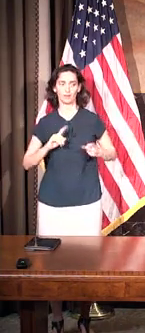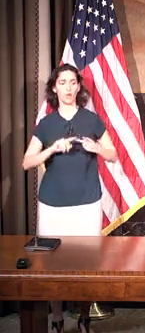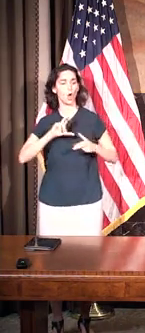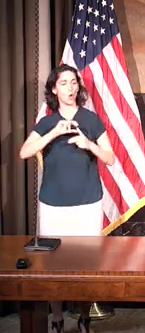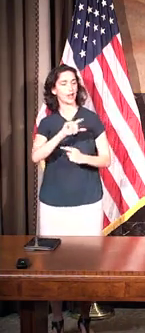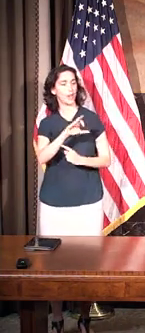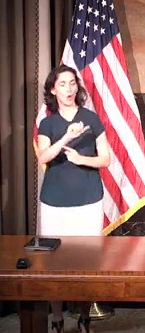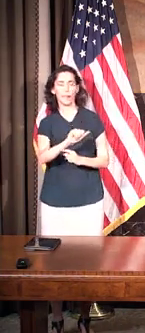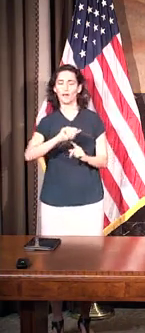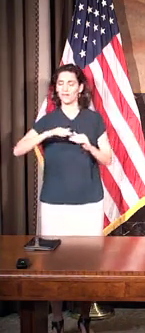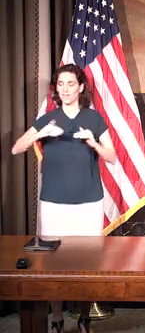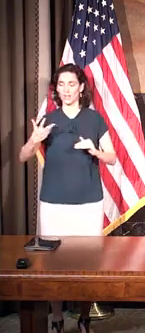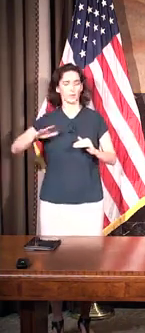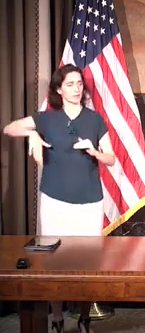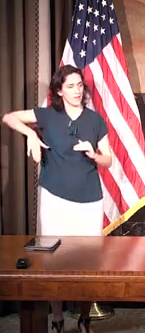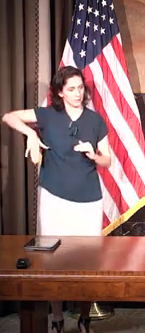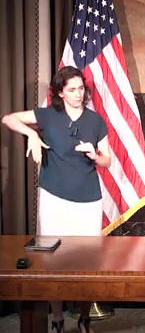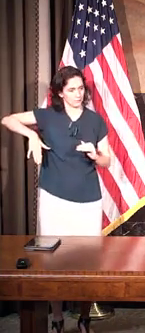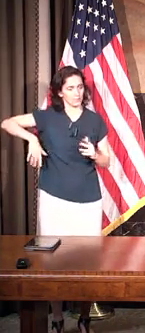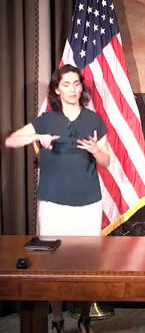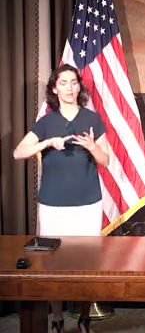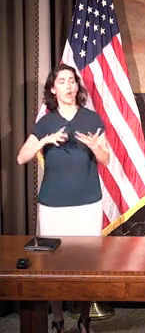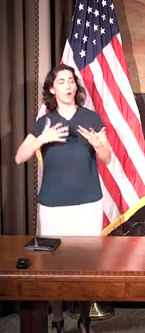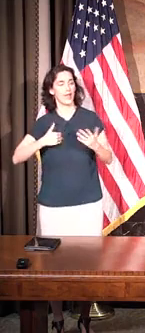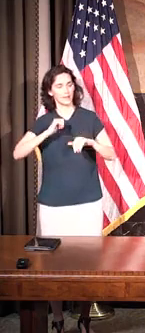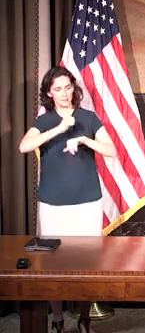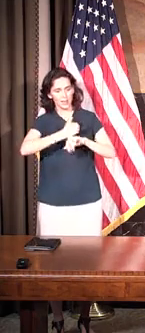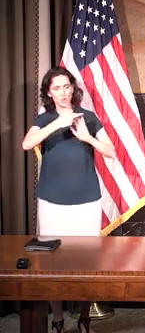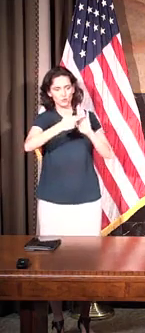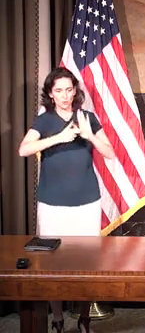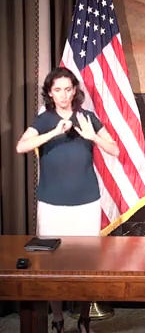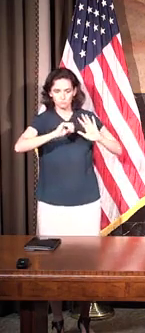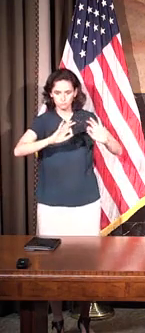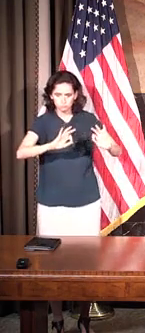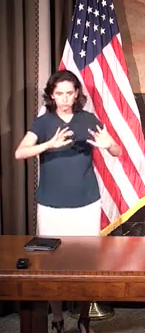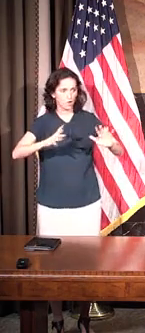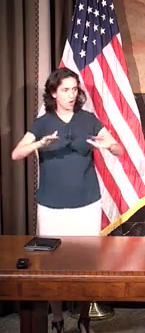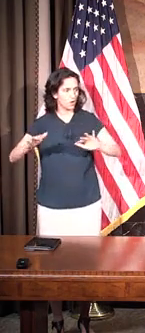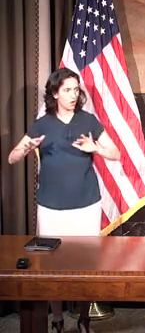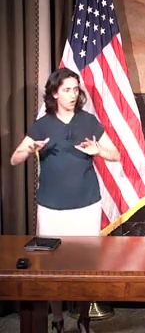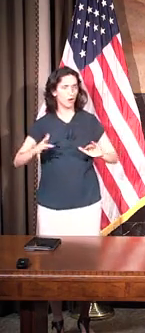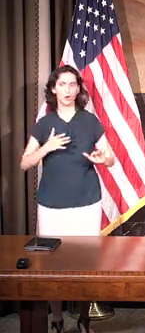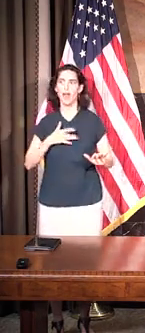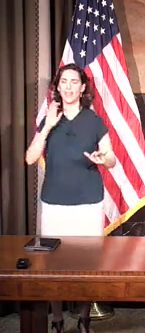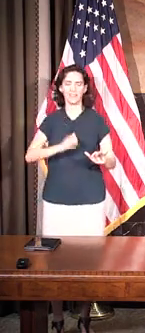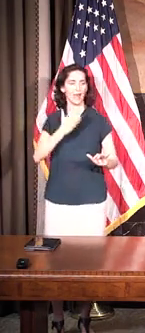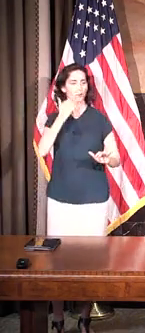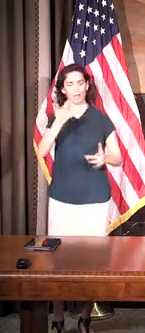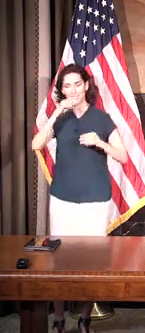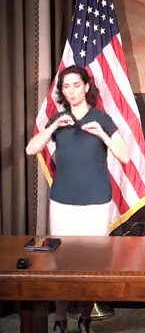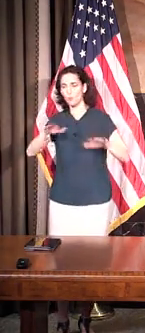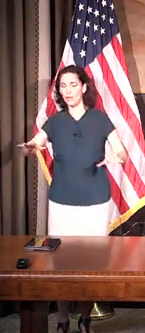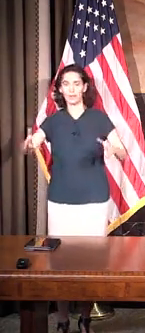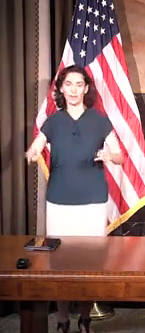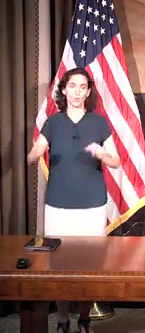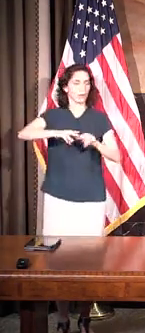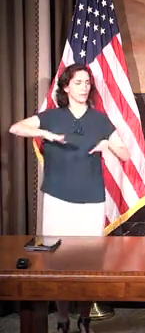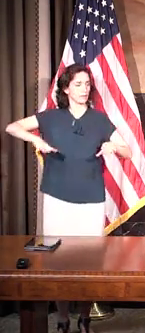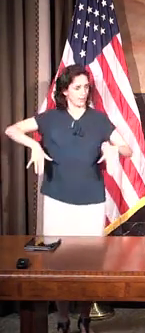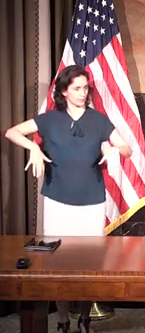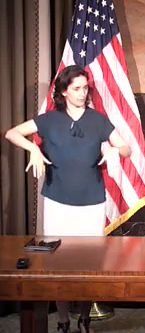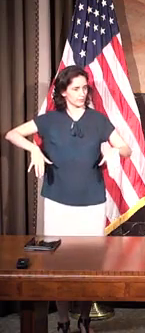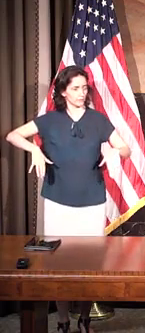Hurricane Laura, and we had those mitigation measures in place. And I'm very thankful for that. But that doesn't